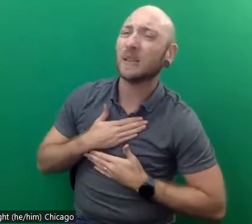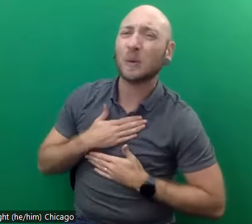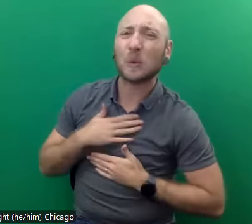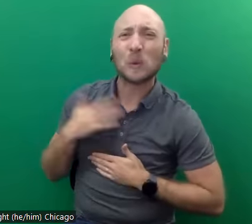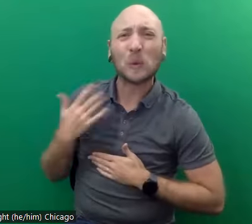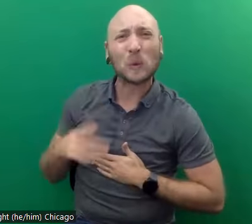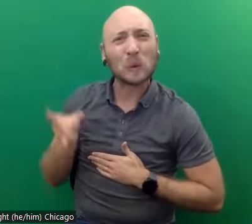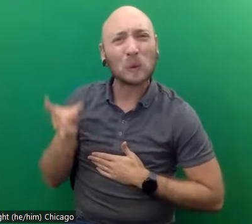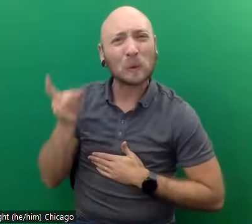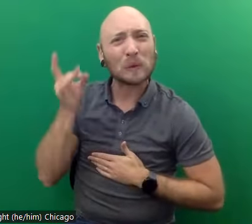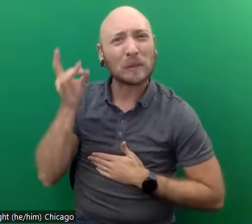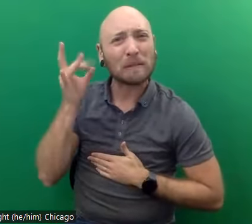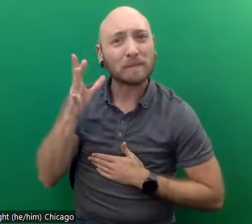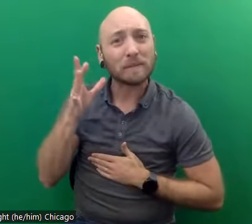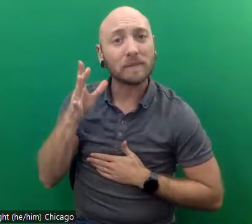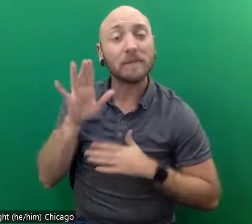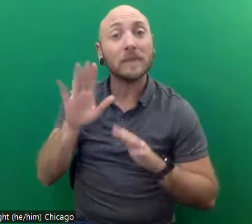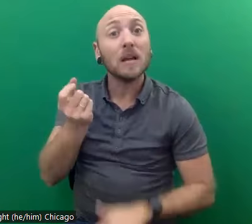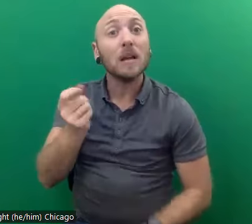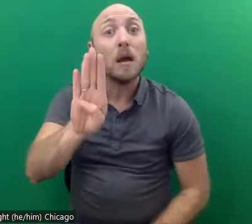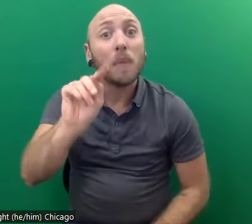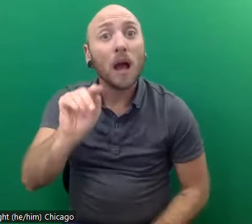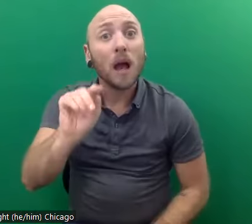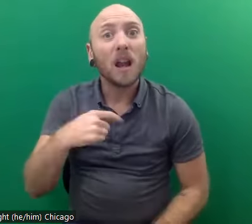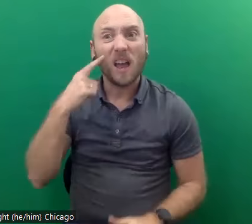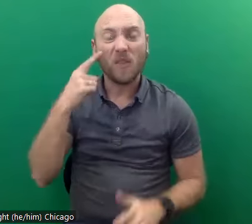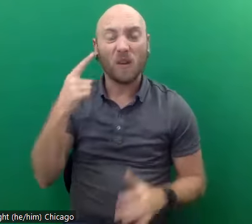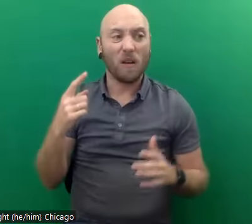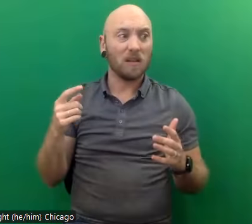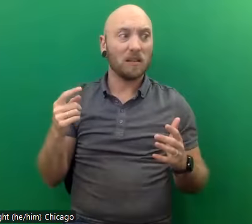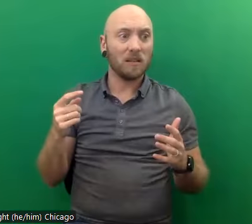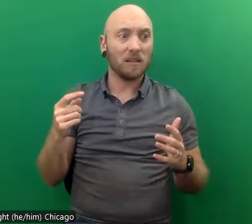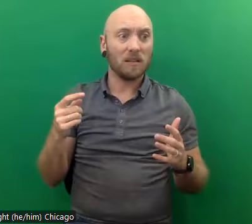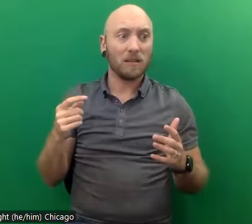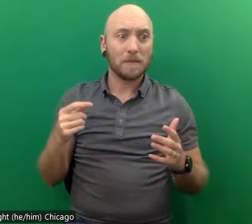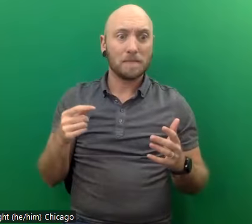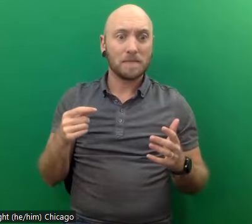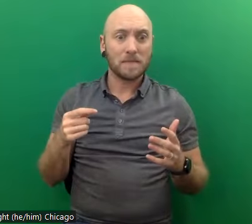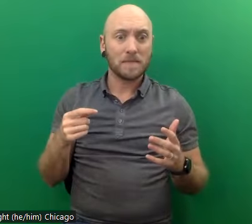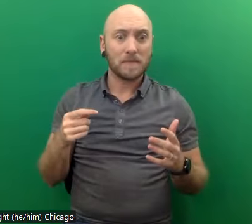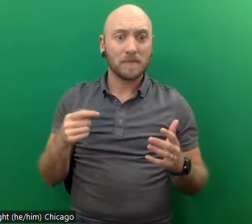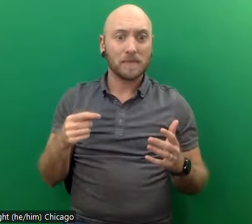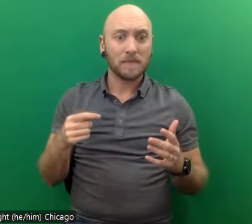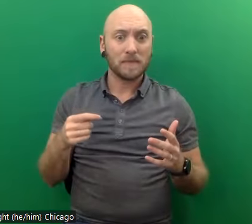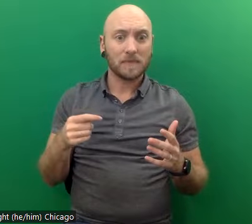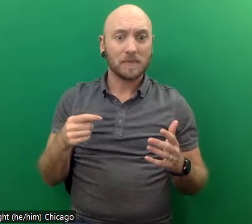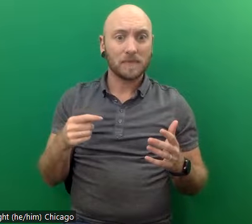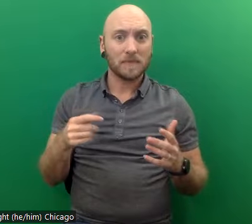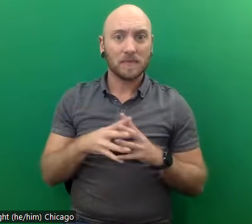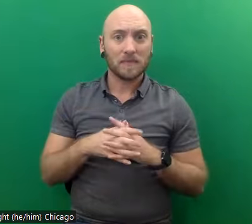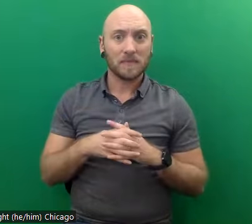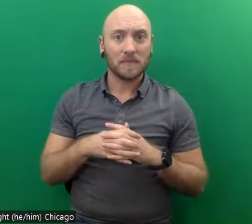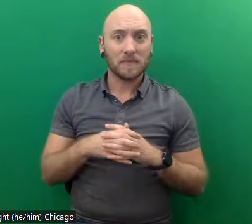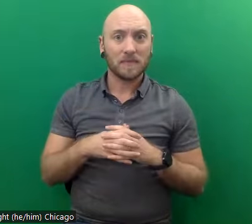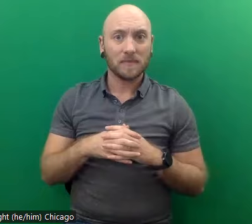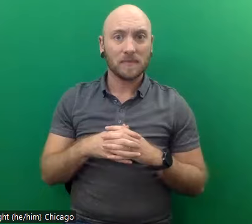But for somebody who thought no one loved him and had no one left in his corner, my uncle stood up and said, I will allow you to stay here tonight, and I will